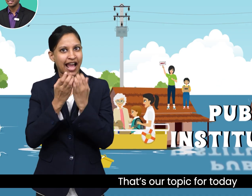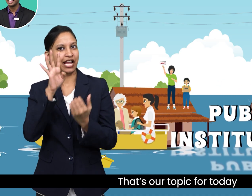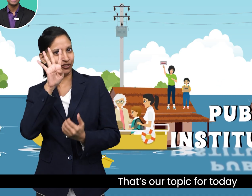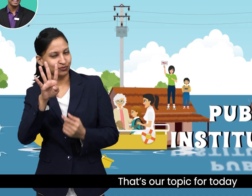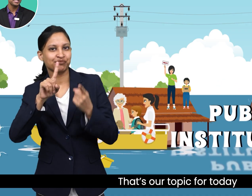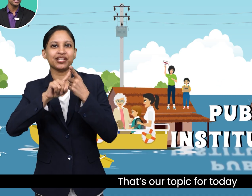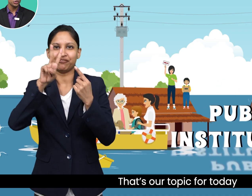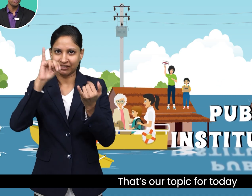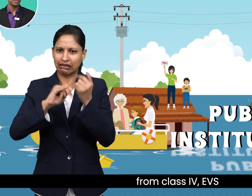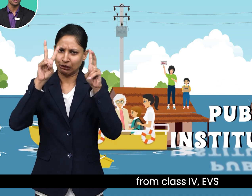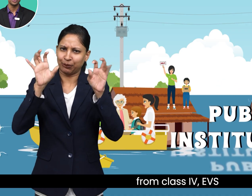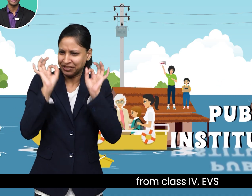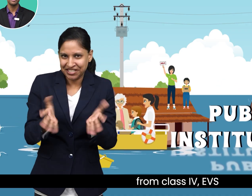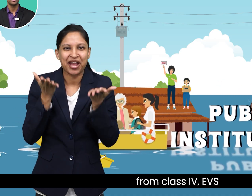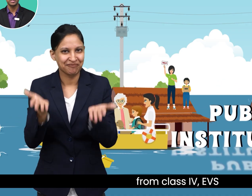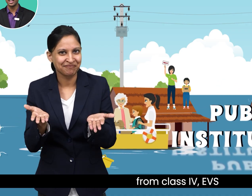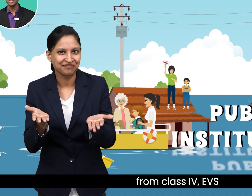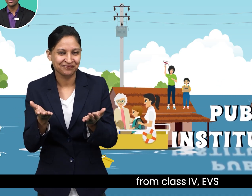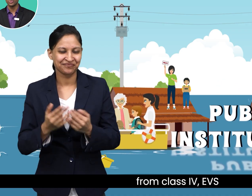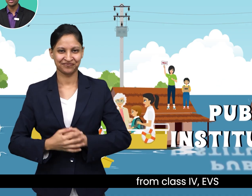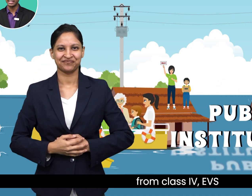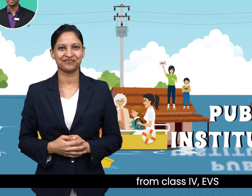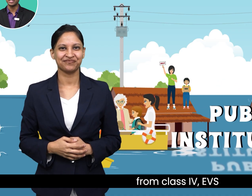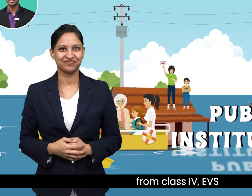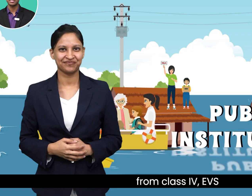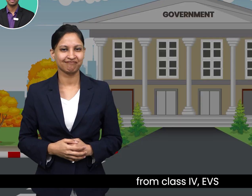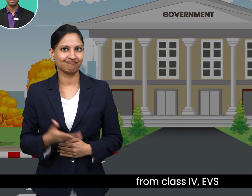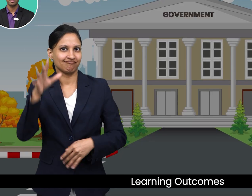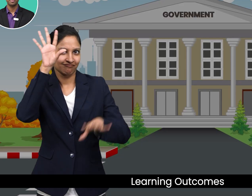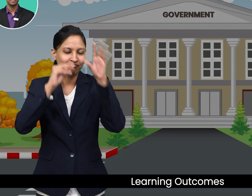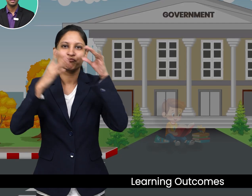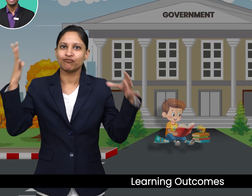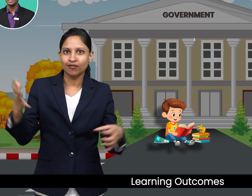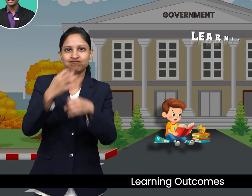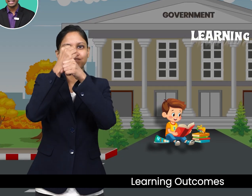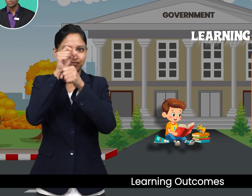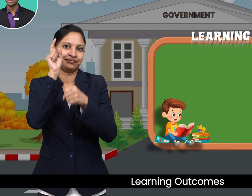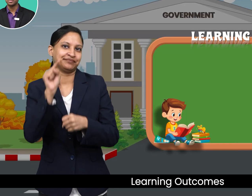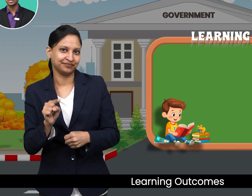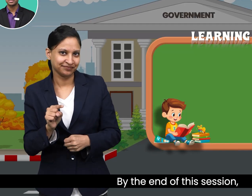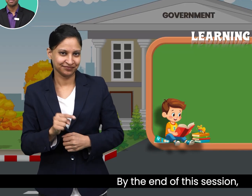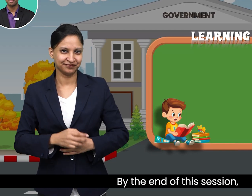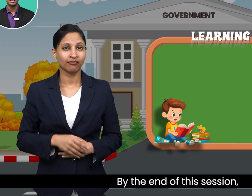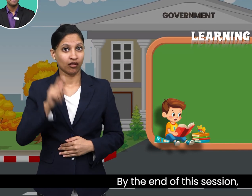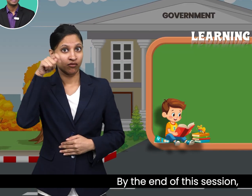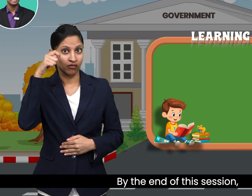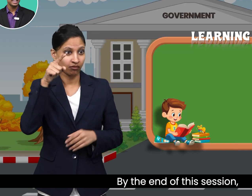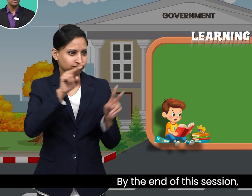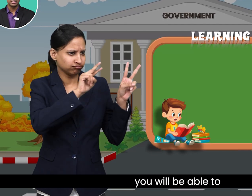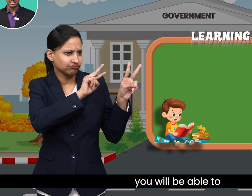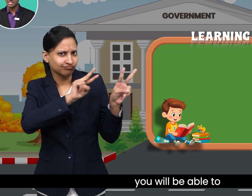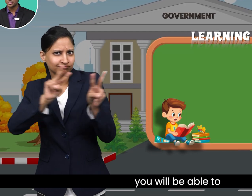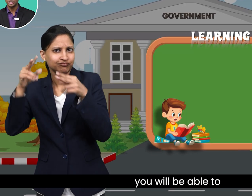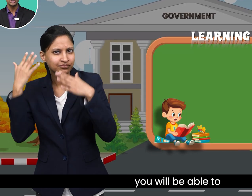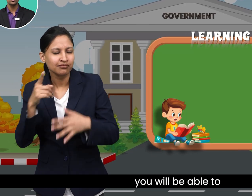Yes, that's our topic for today from Class 4 EVS. Learning outcomes. By the end